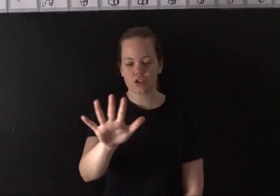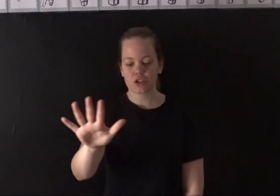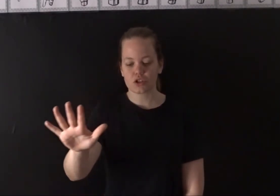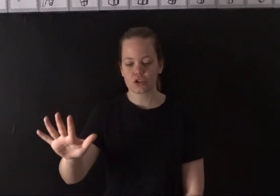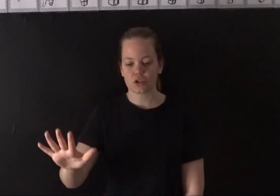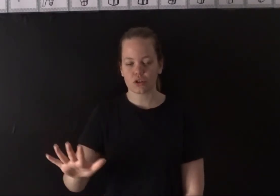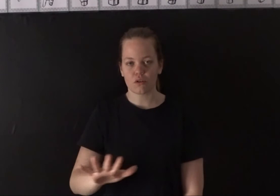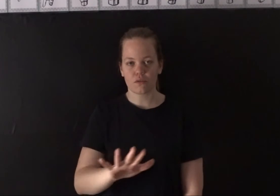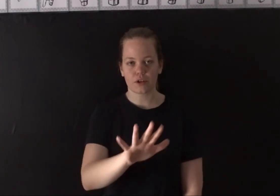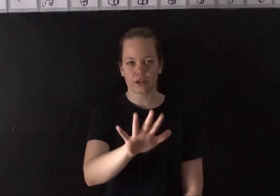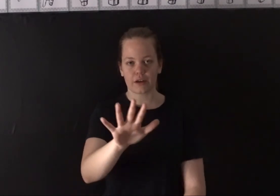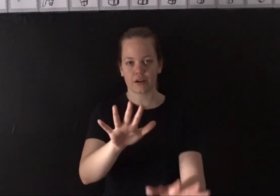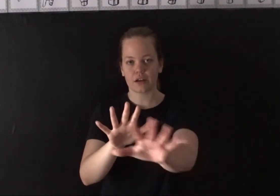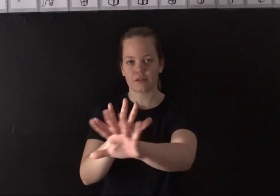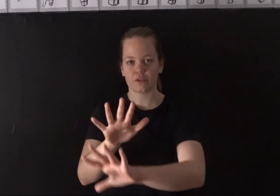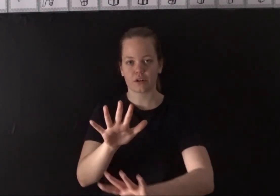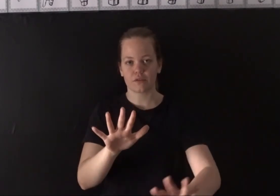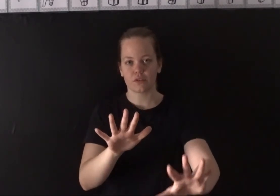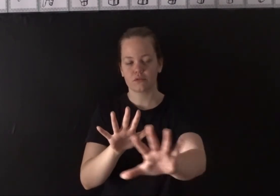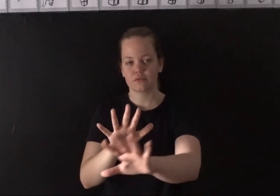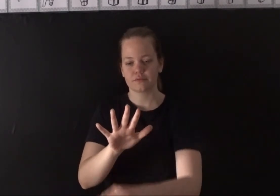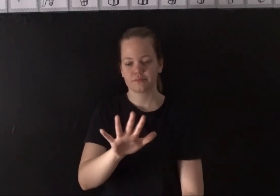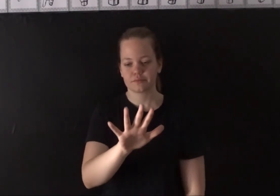a circle over an area in front of you.